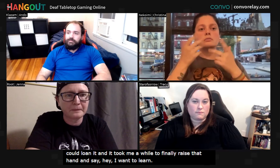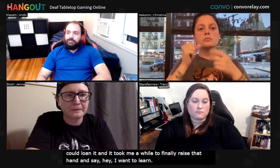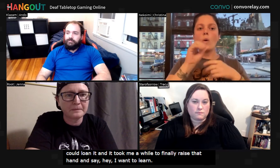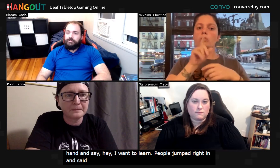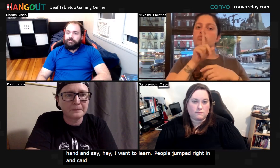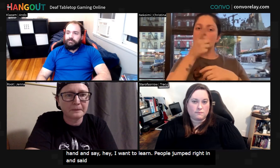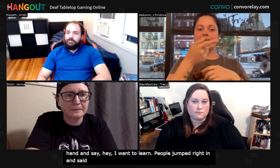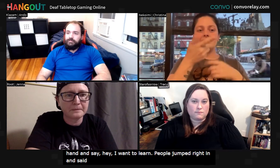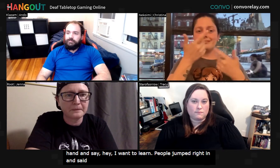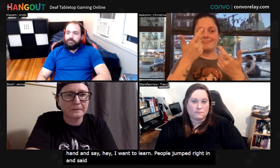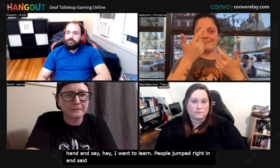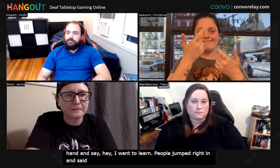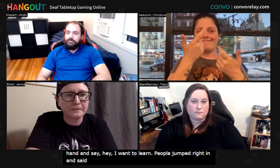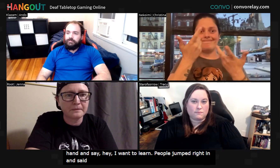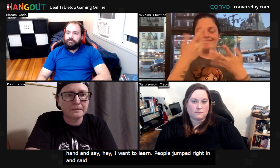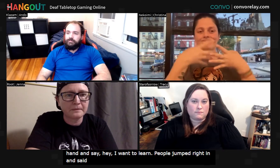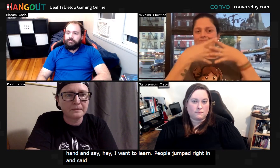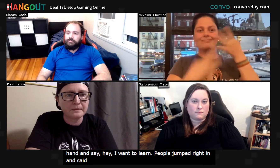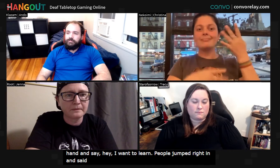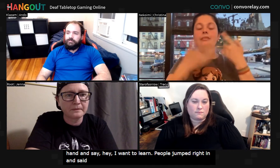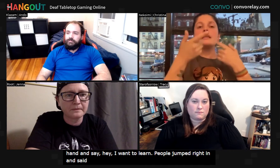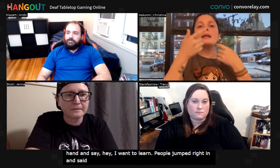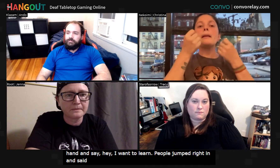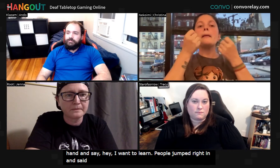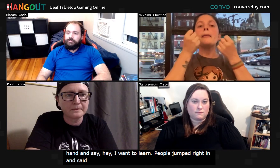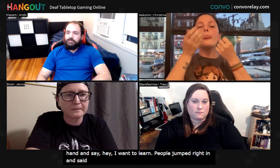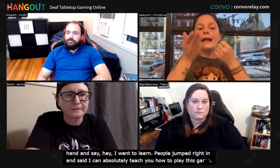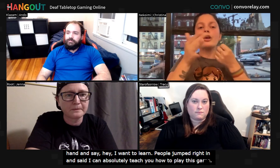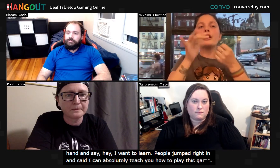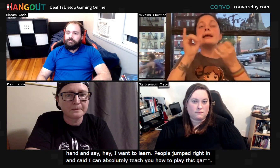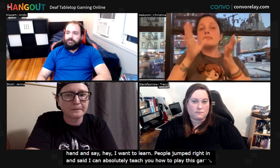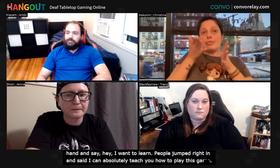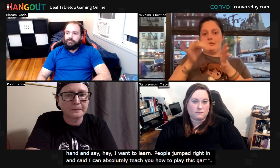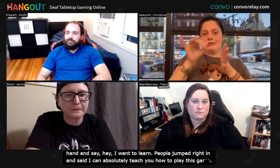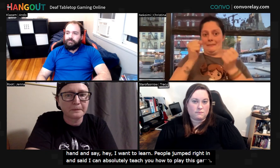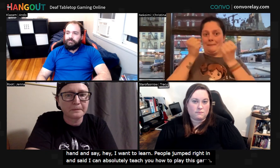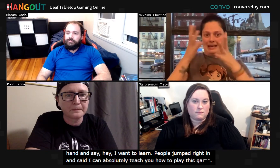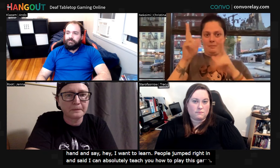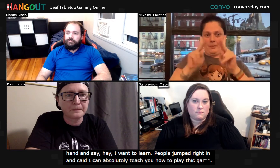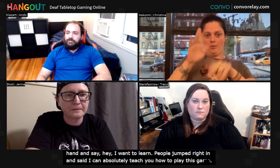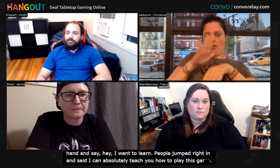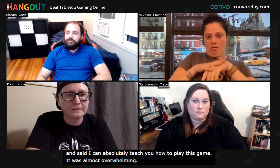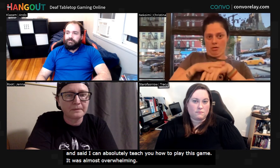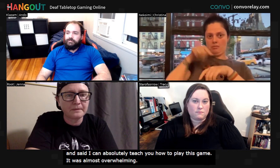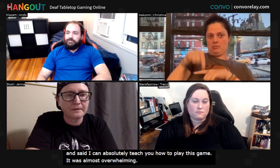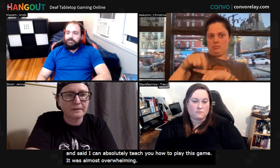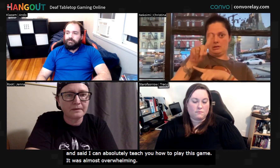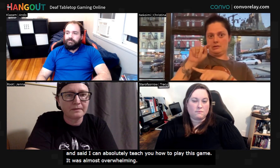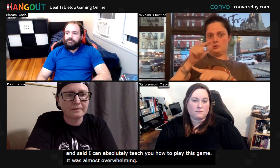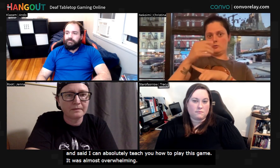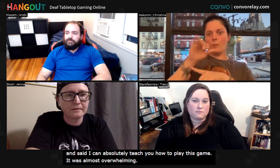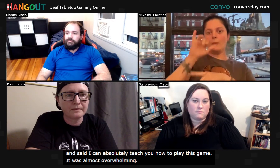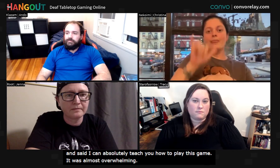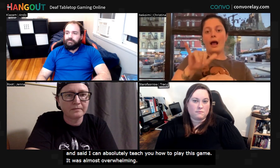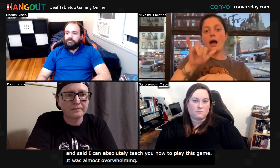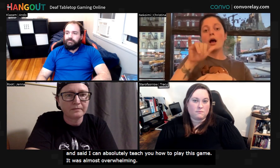game." And it was almost overwhelming, and there are a lot of people